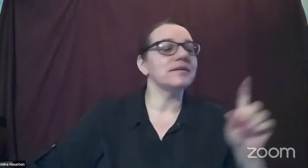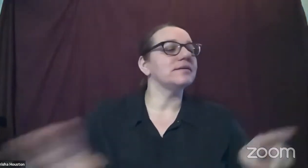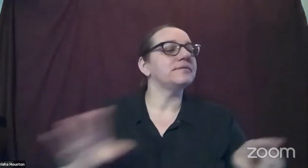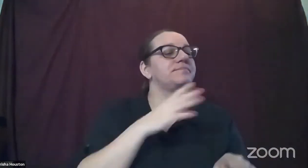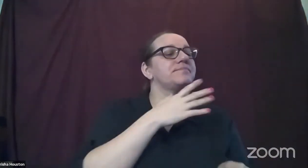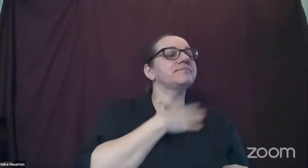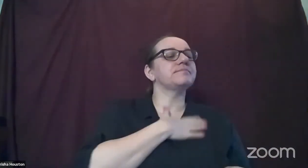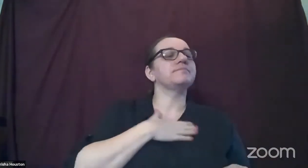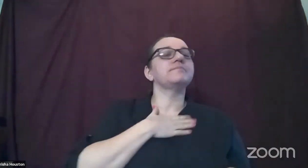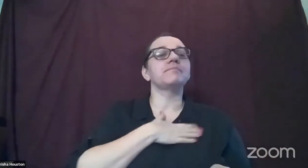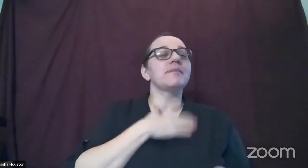board.